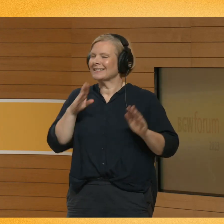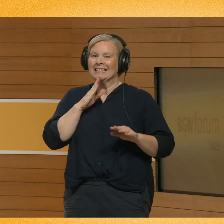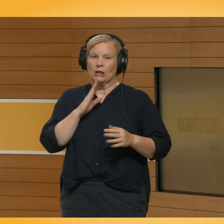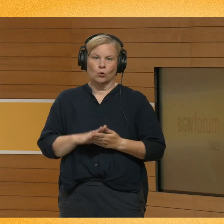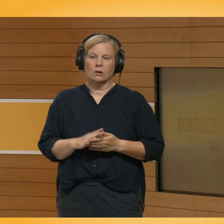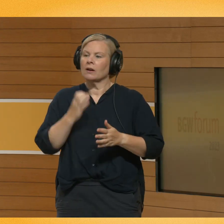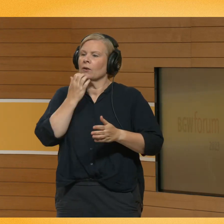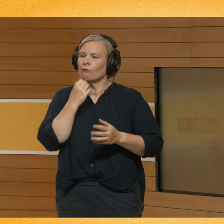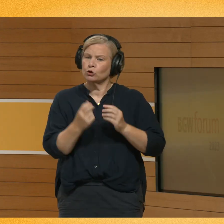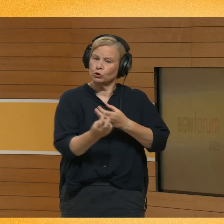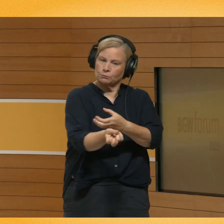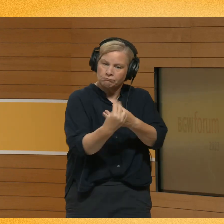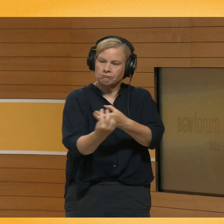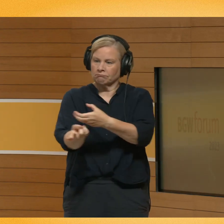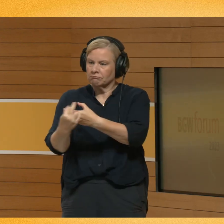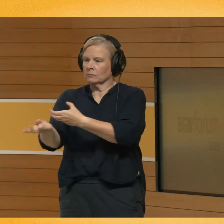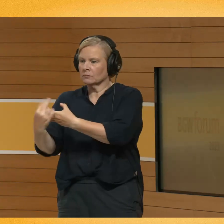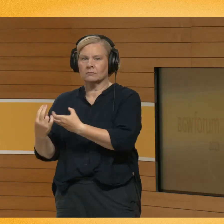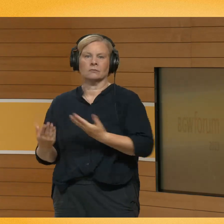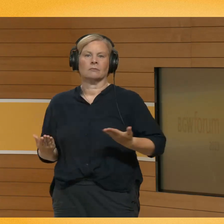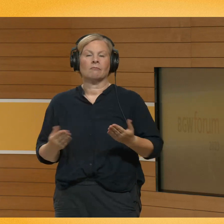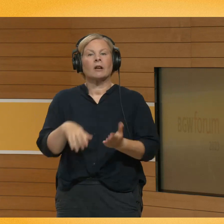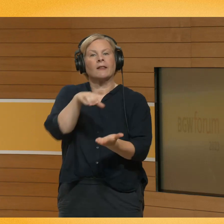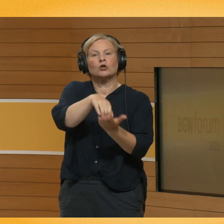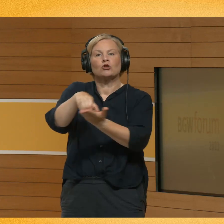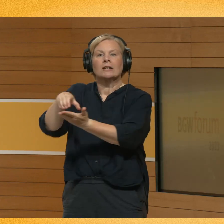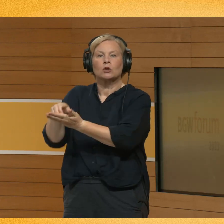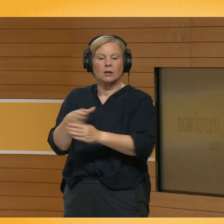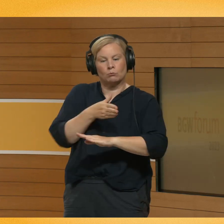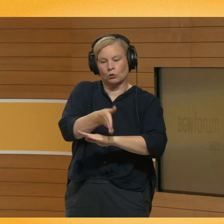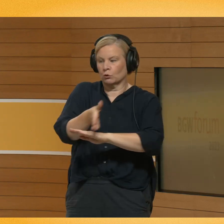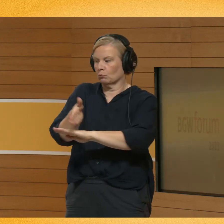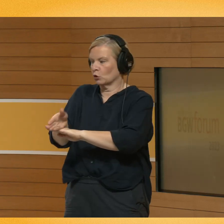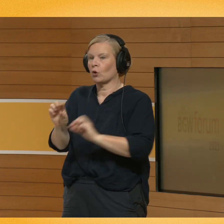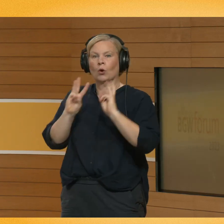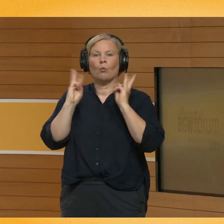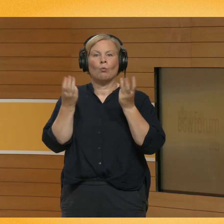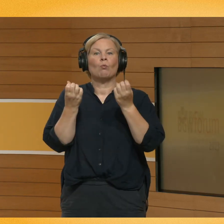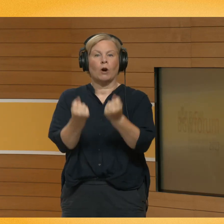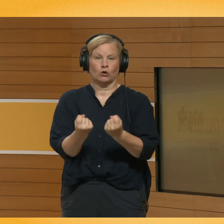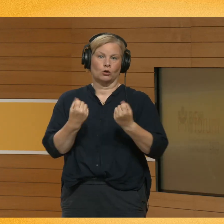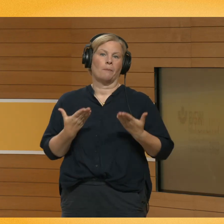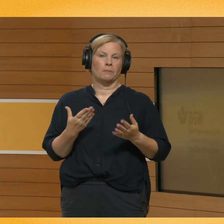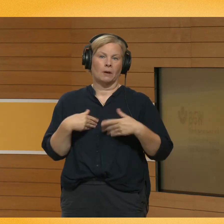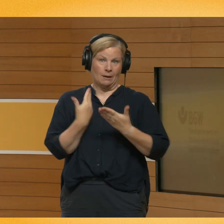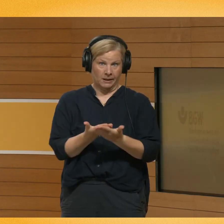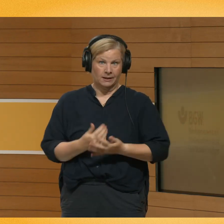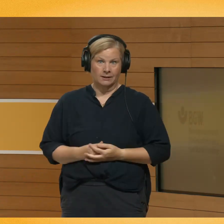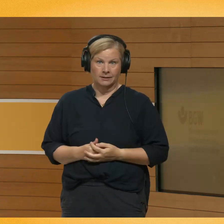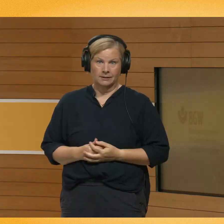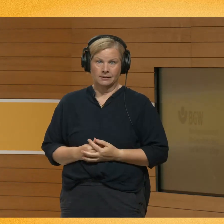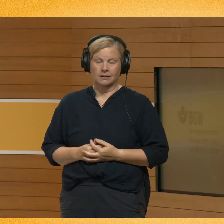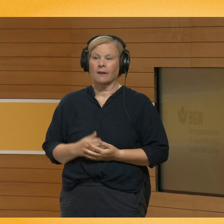ward. We're doing workshops. We want to find out what the concerns about Magnet